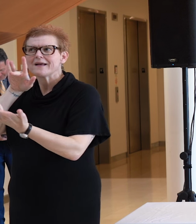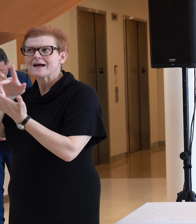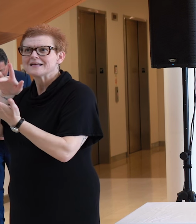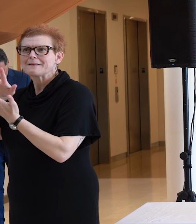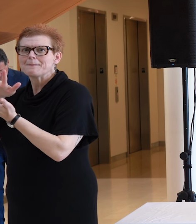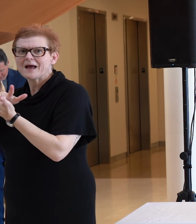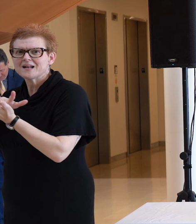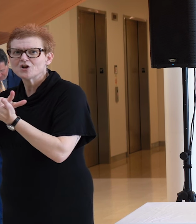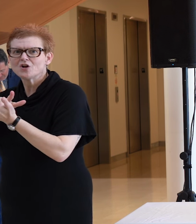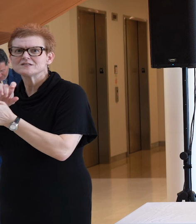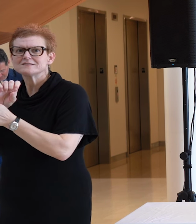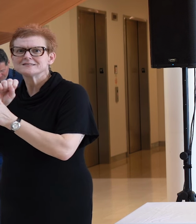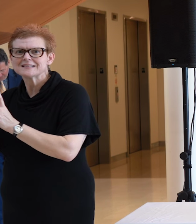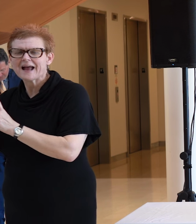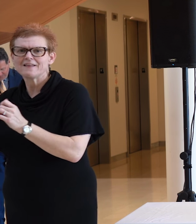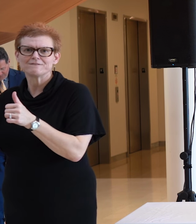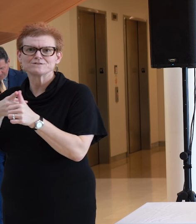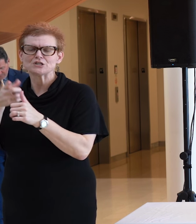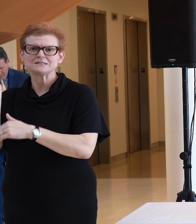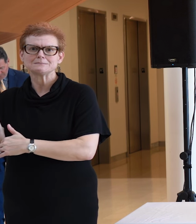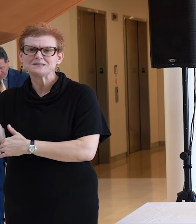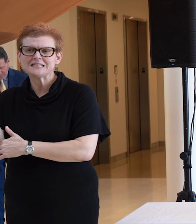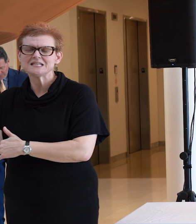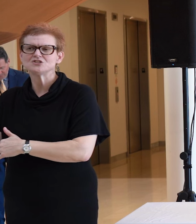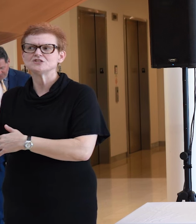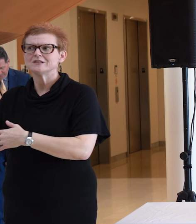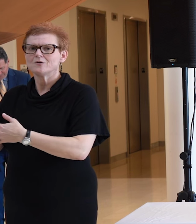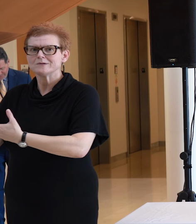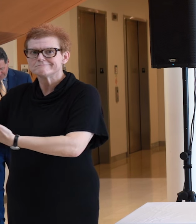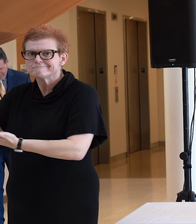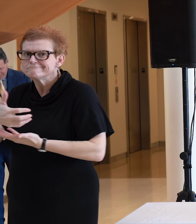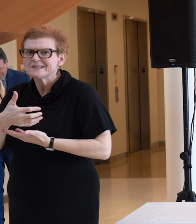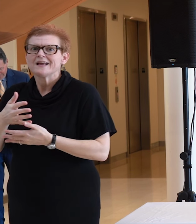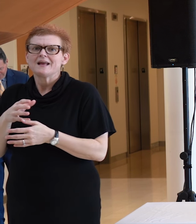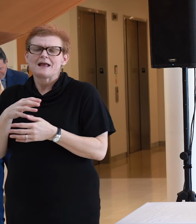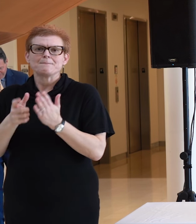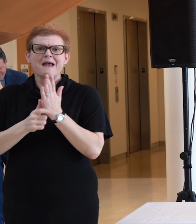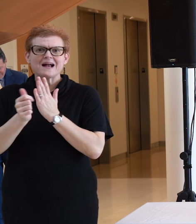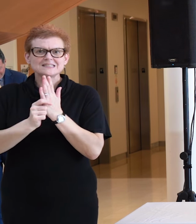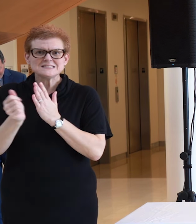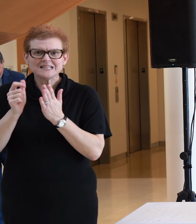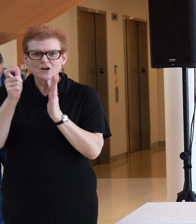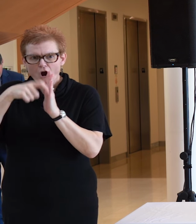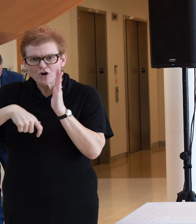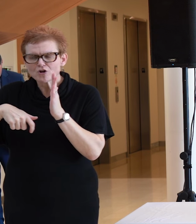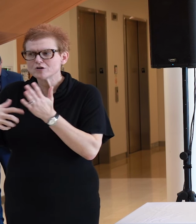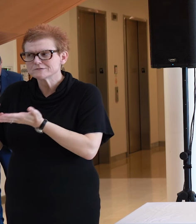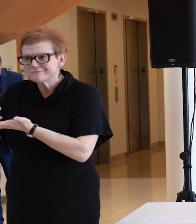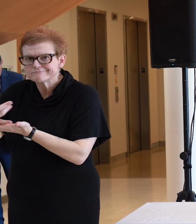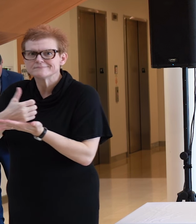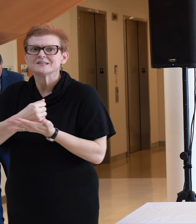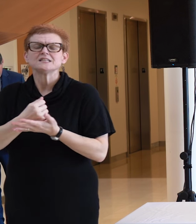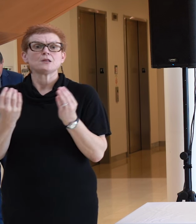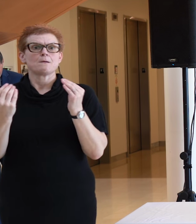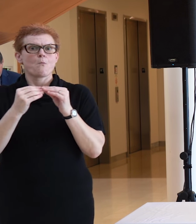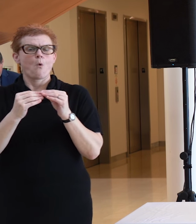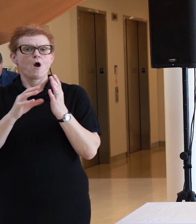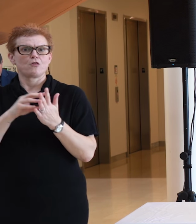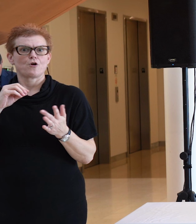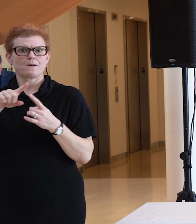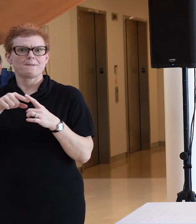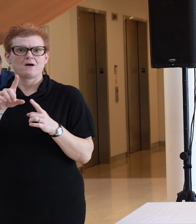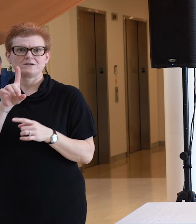Society to get his first inaugural speech, as well as their write-up in a magazine article. So the deeper and the more I learned about Dr. Benton,